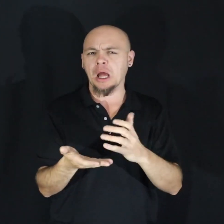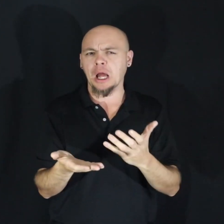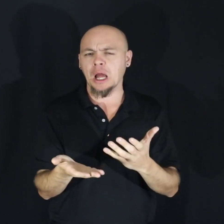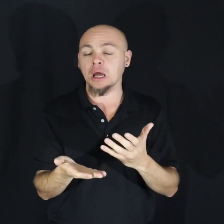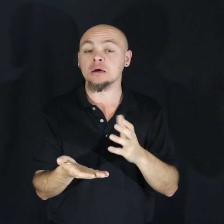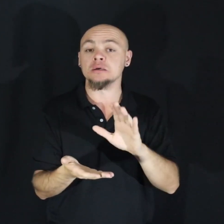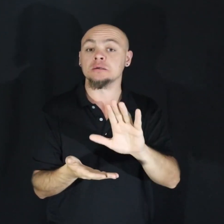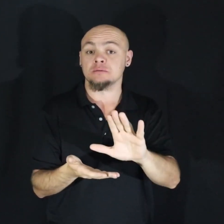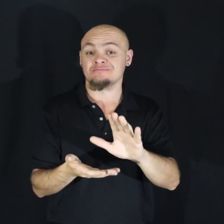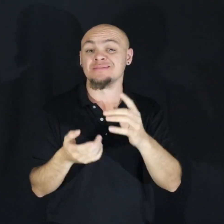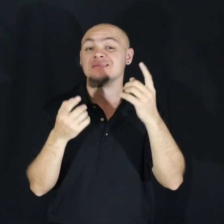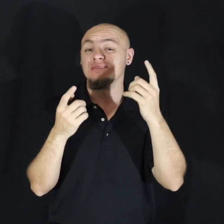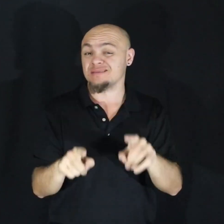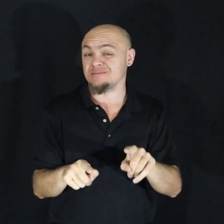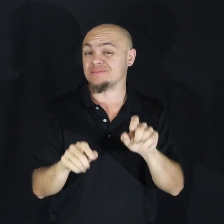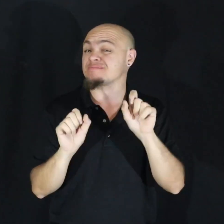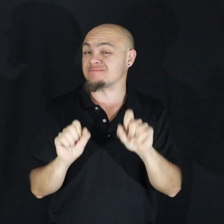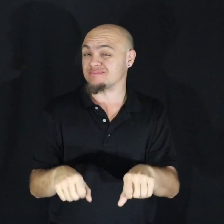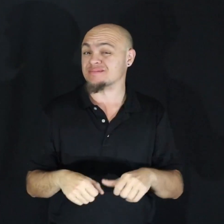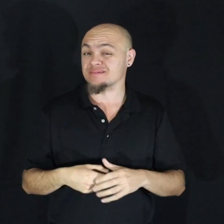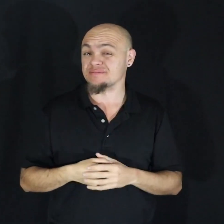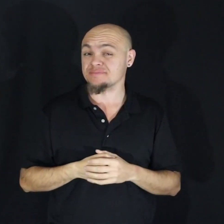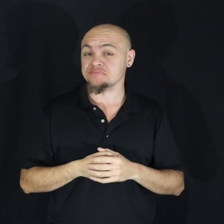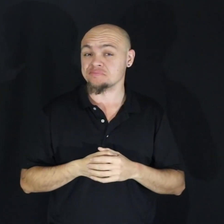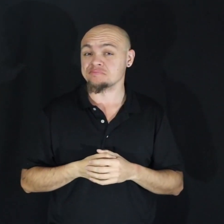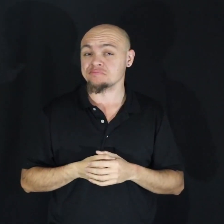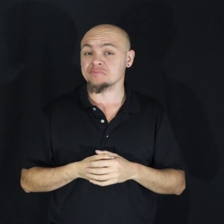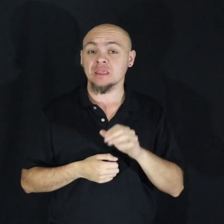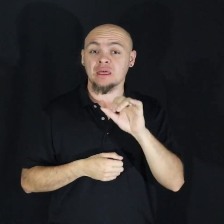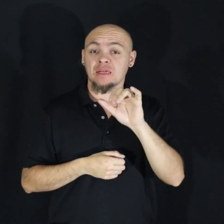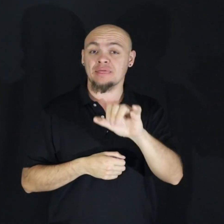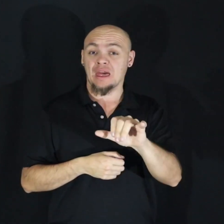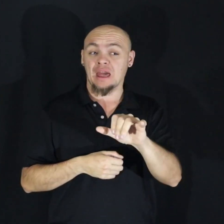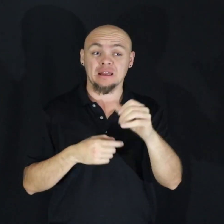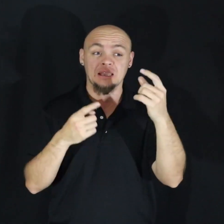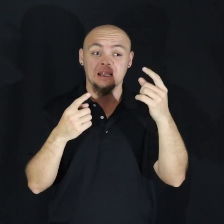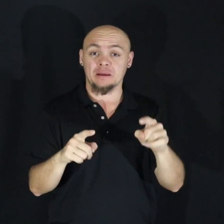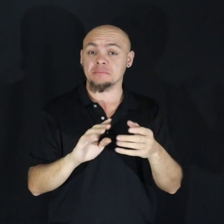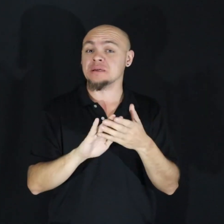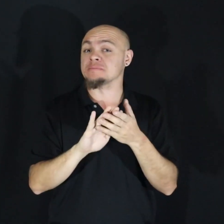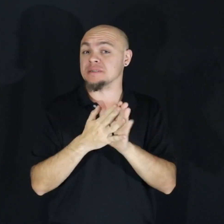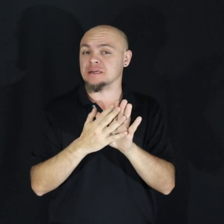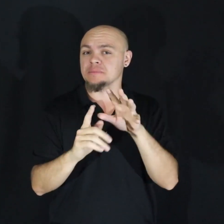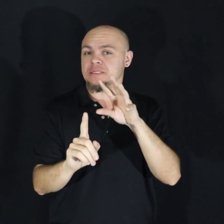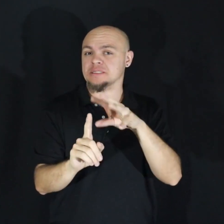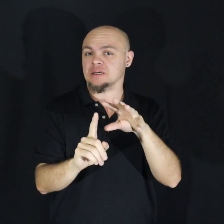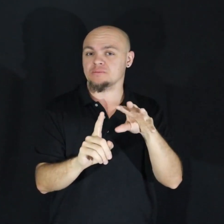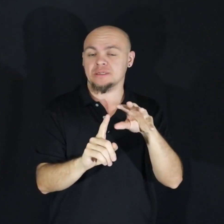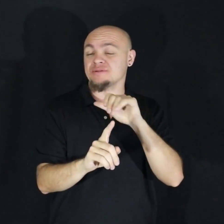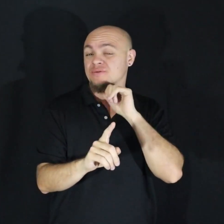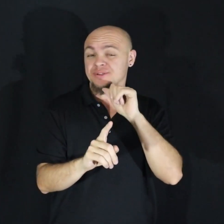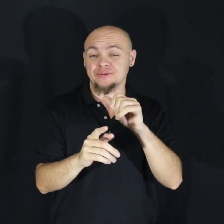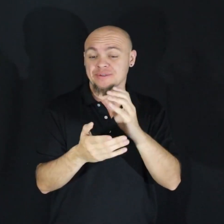some instances, it can become reality. And in fact, that reality can become a documentary if we don't stop it.